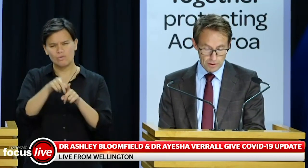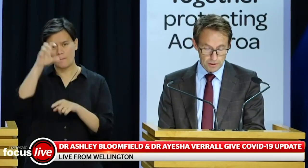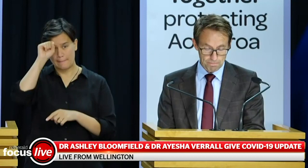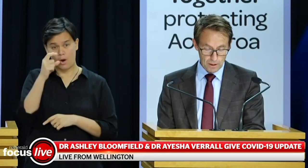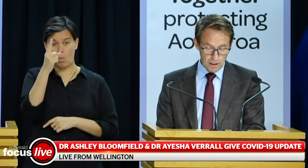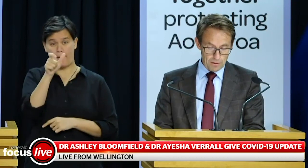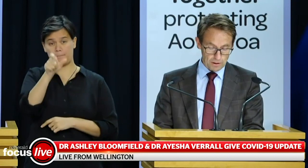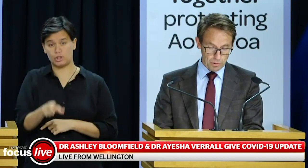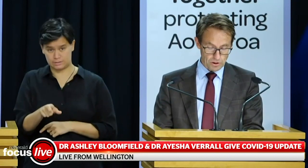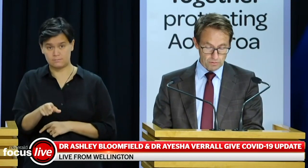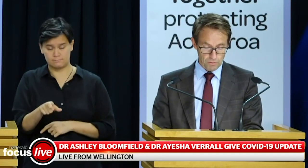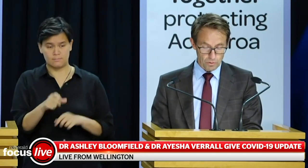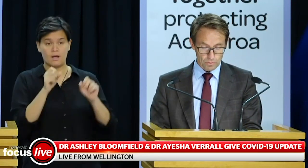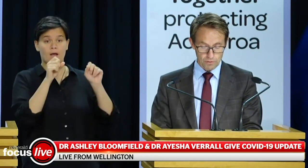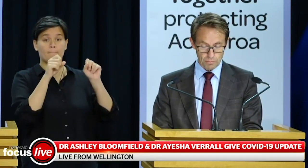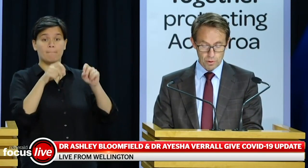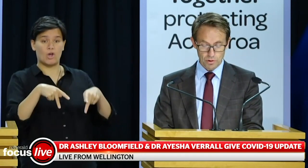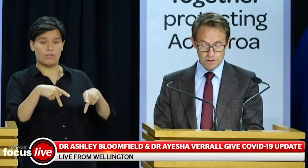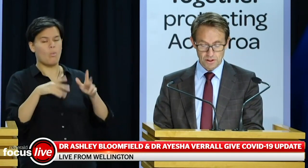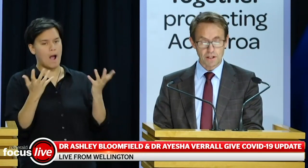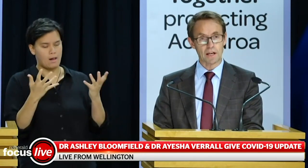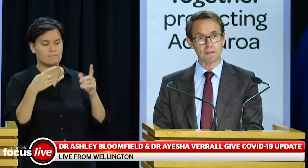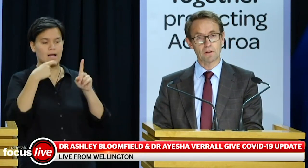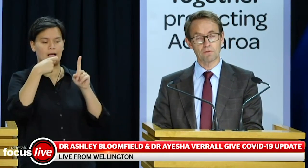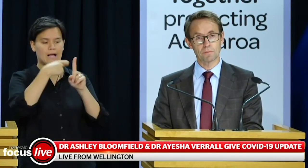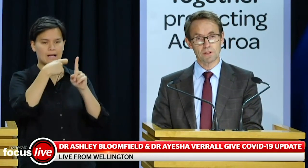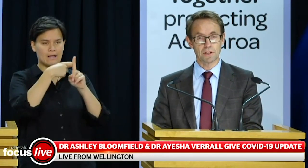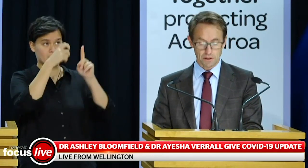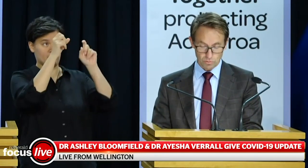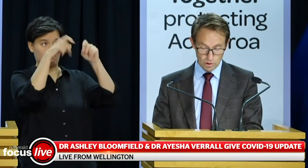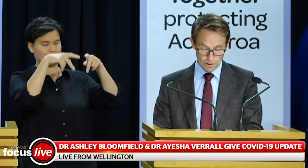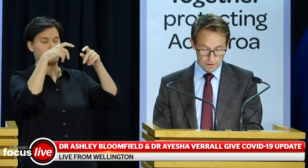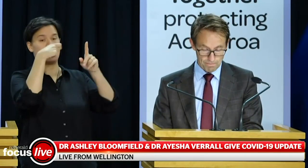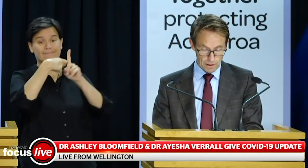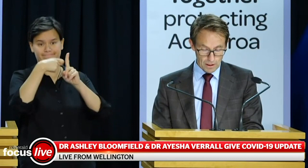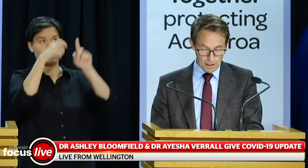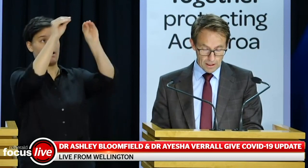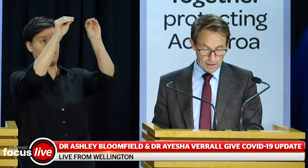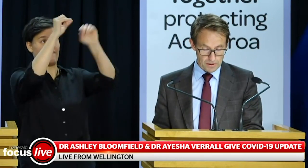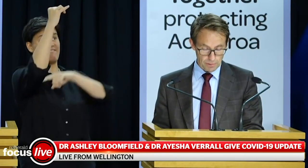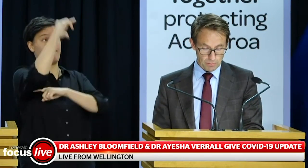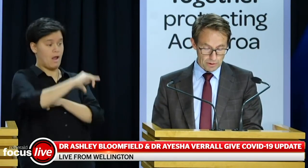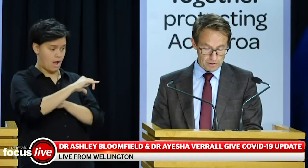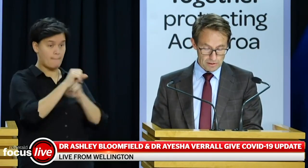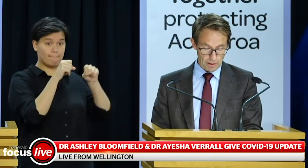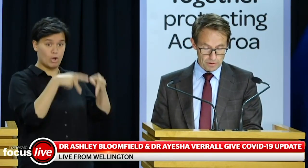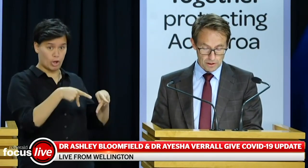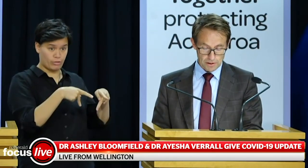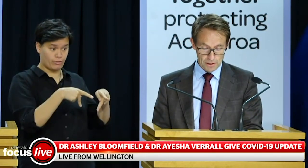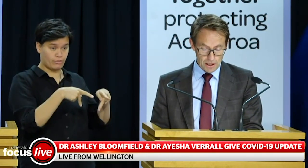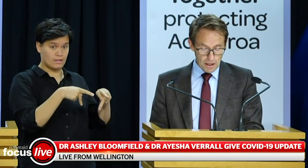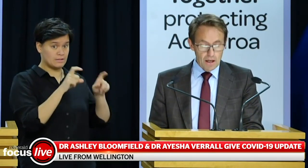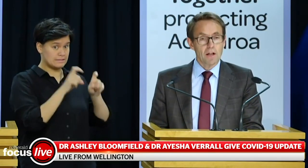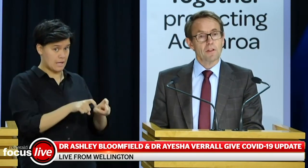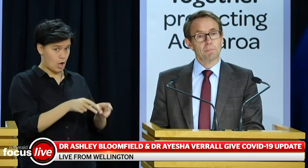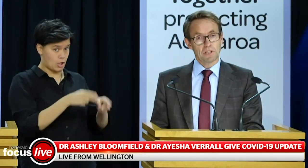lockdown period there. That person flew from Perth to Sydney and then on from Sydney to Auckland, as has been previously